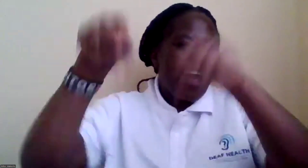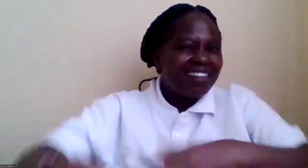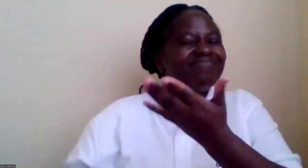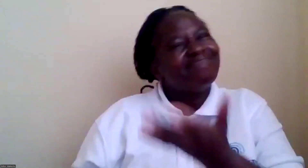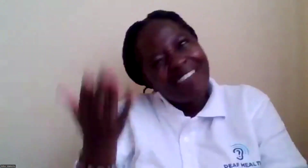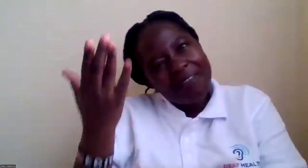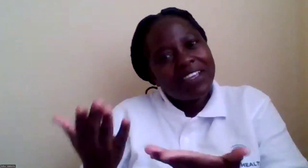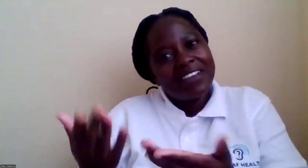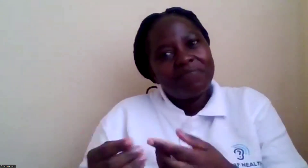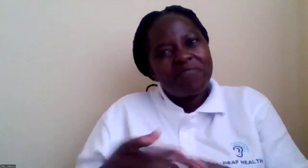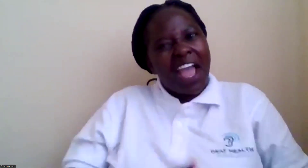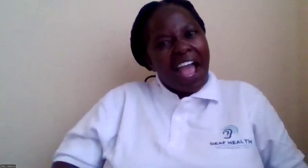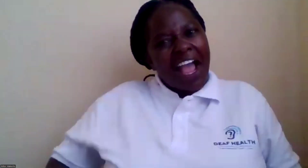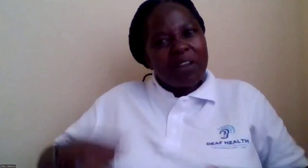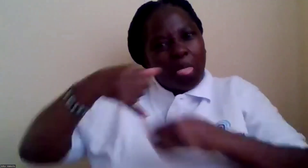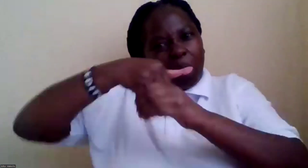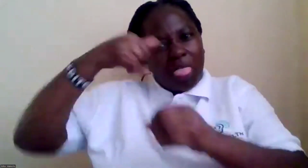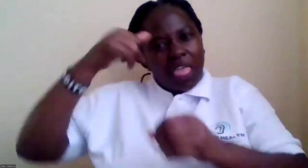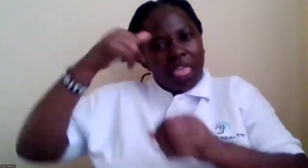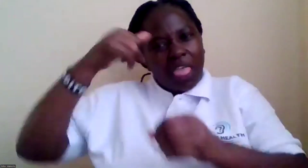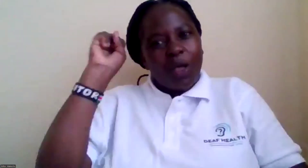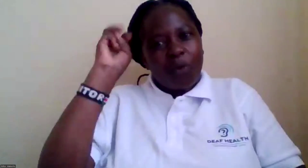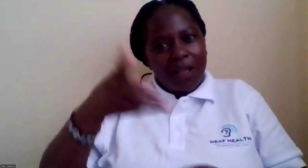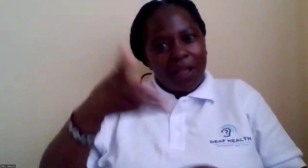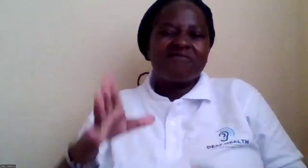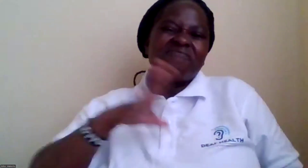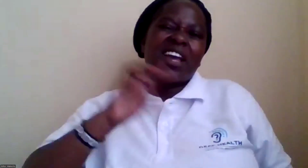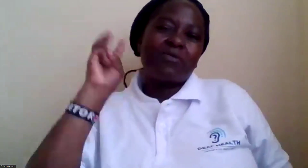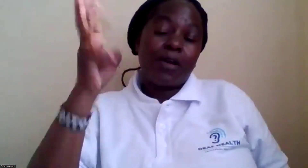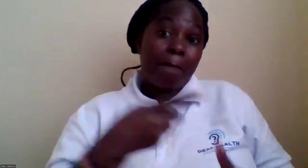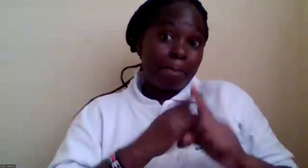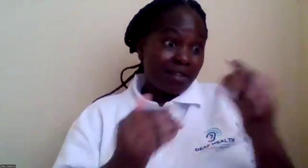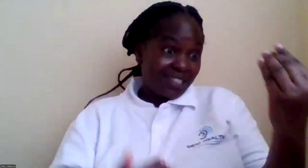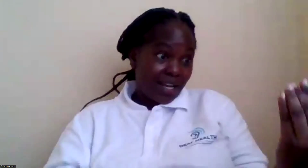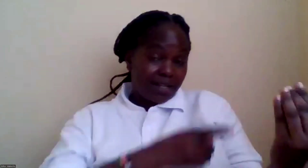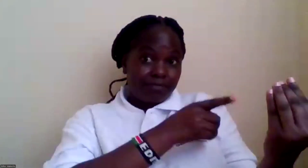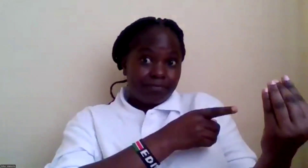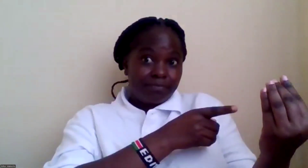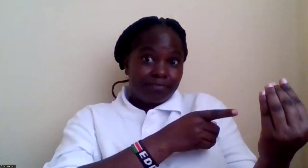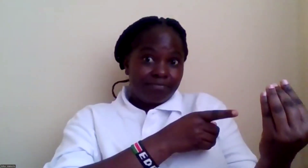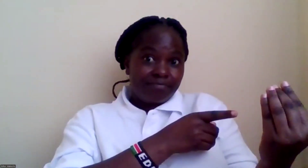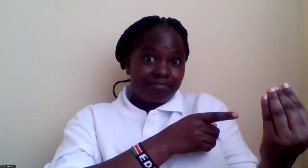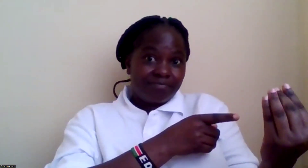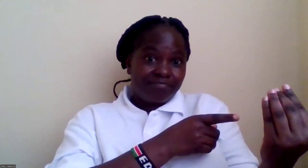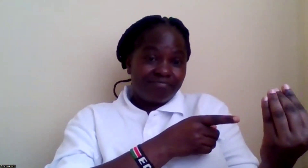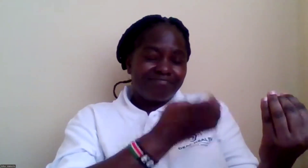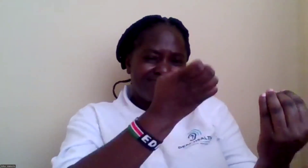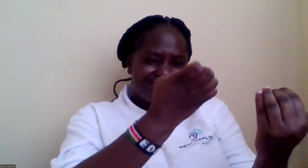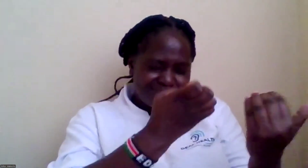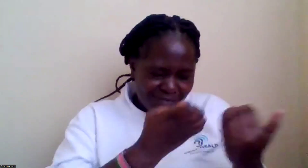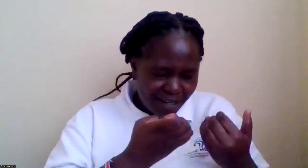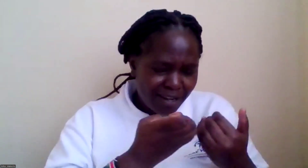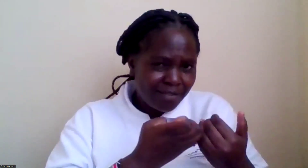be a bit hungry, you lose weight, but you'll mostly be fine. Now, with a child, you need to be a lot more